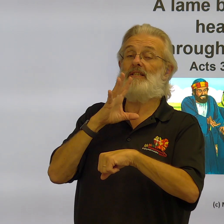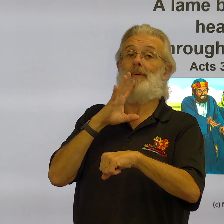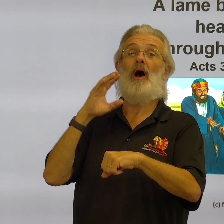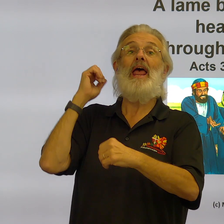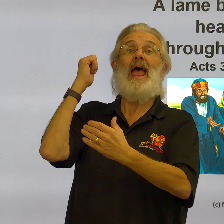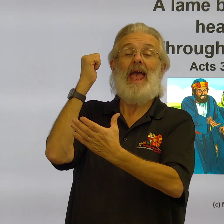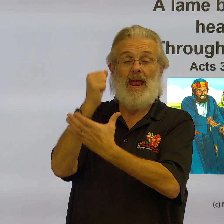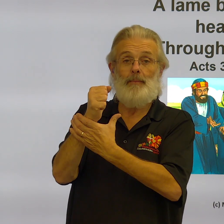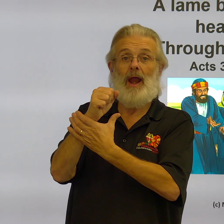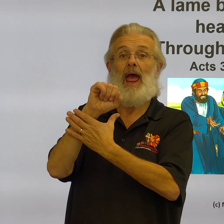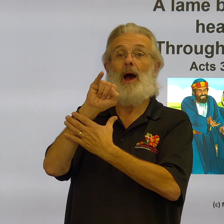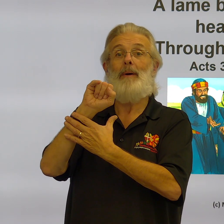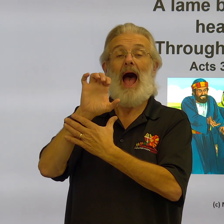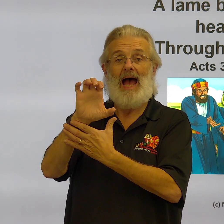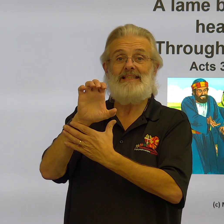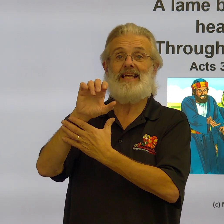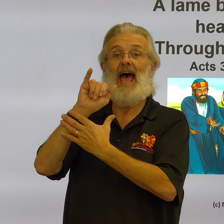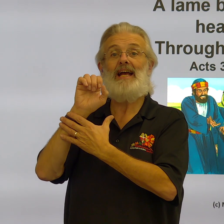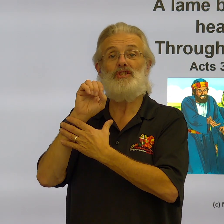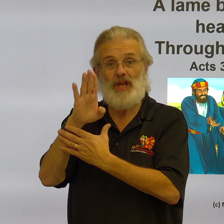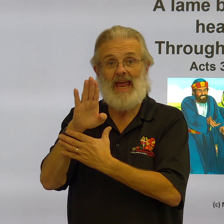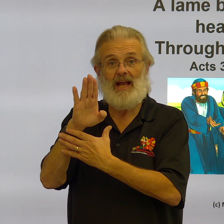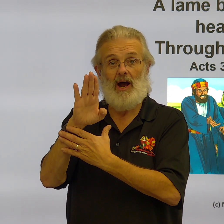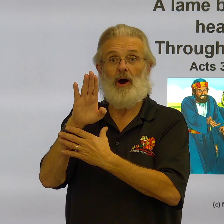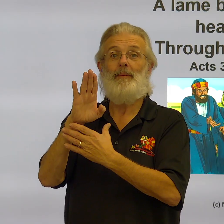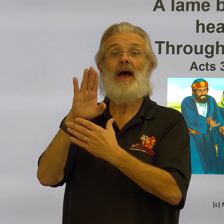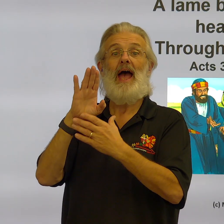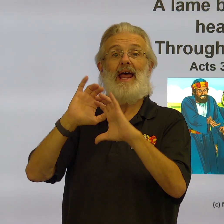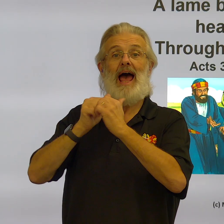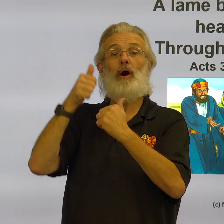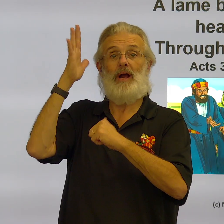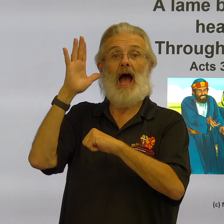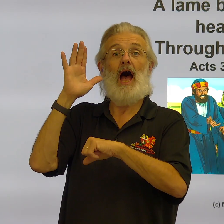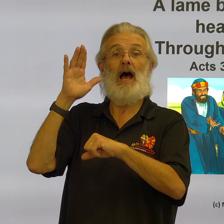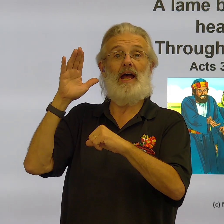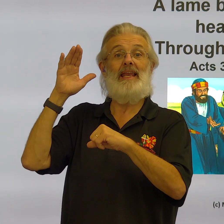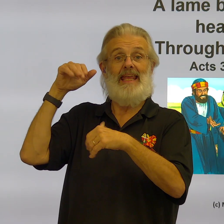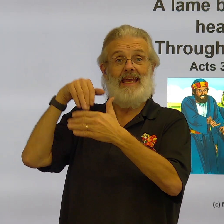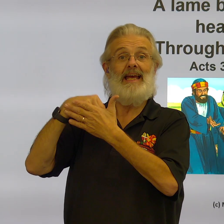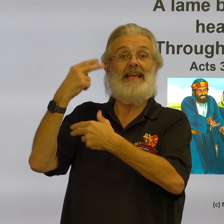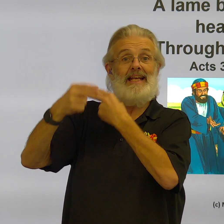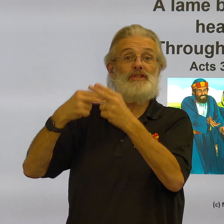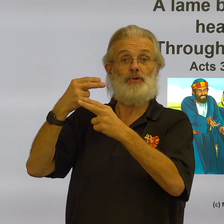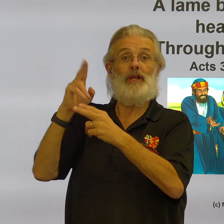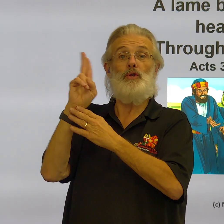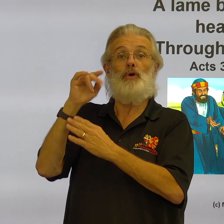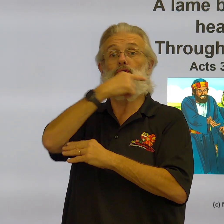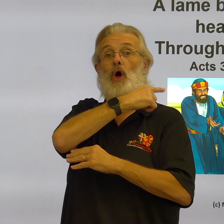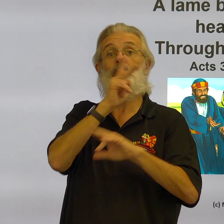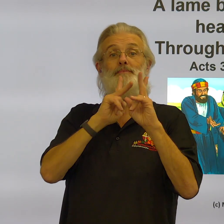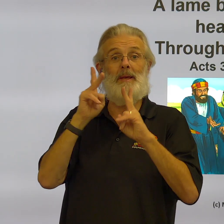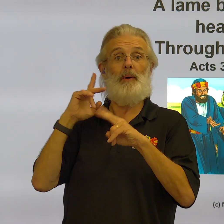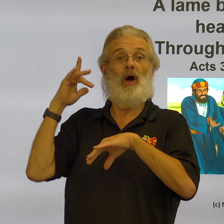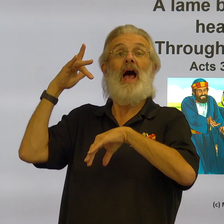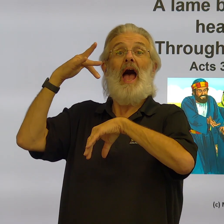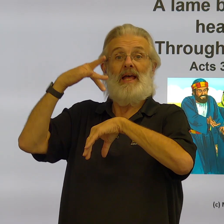about Abraham, Isaac, Jacob, and how God in history used those people and